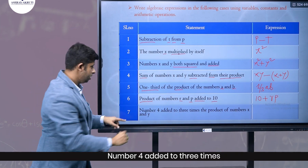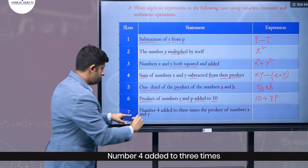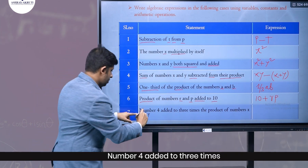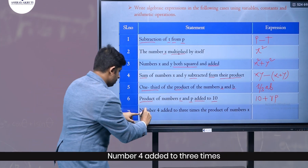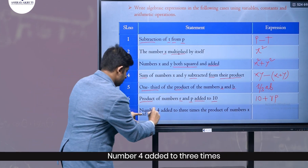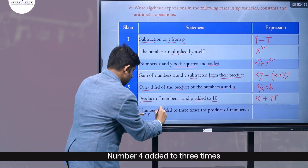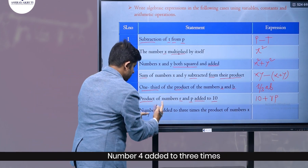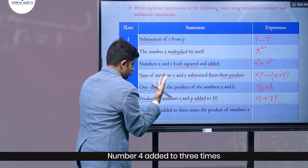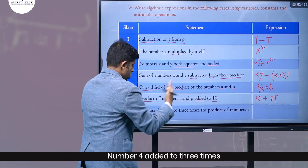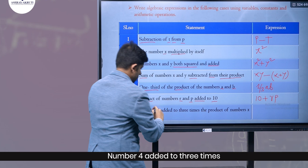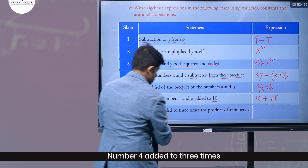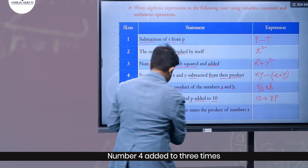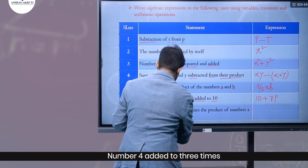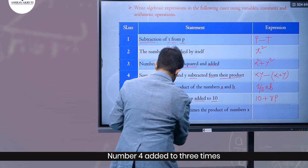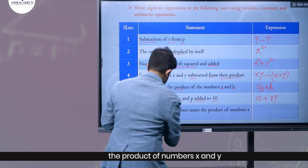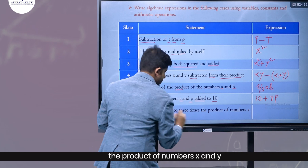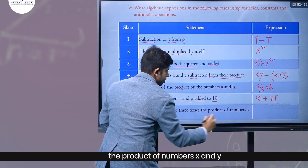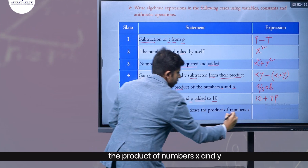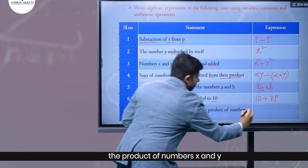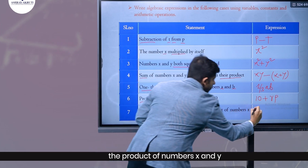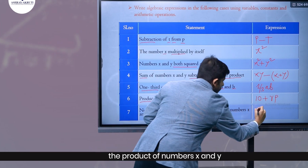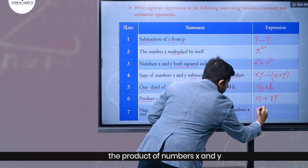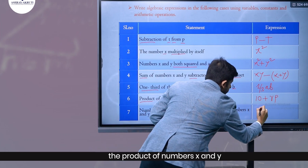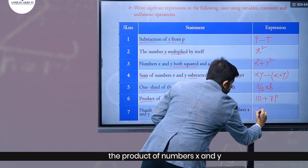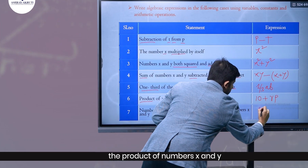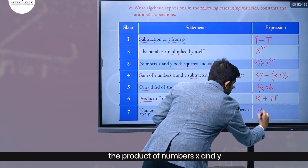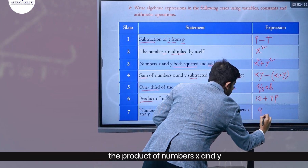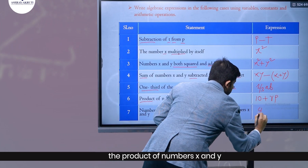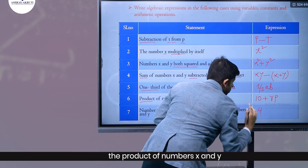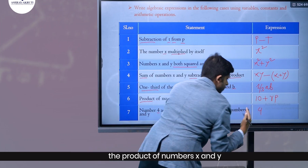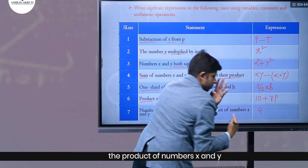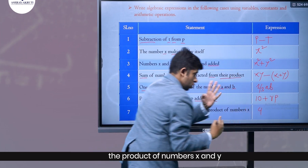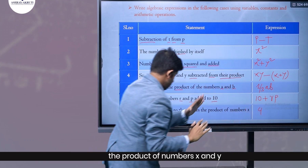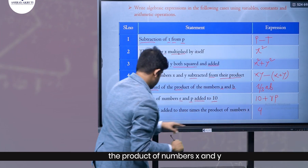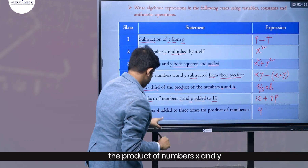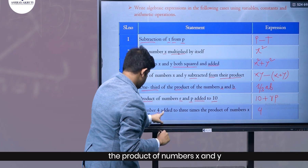Number 4 added to 3 times the product of numbers x and y.